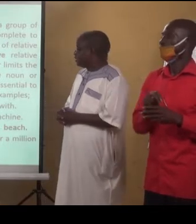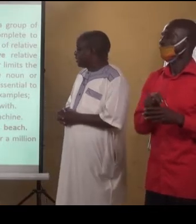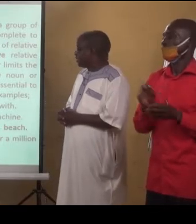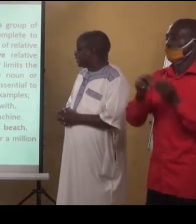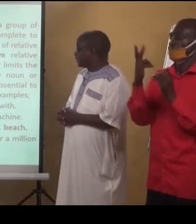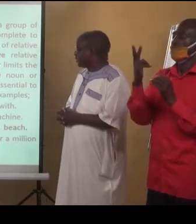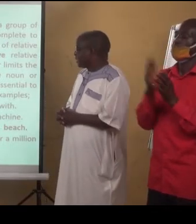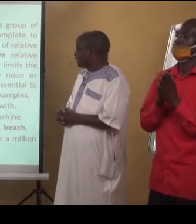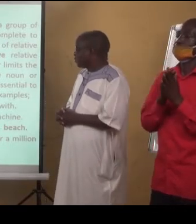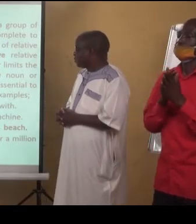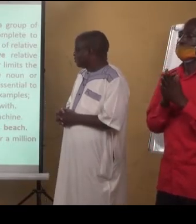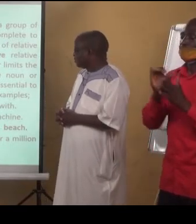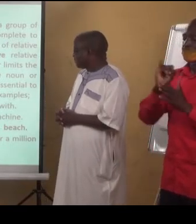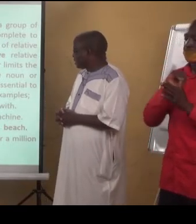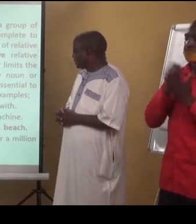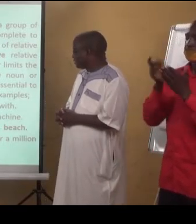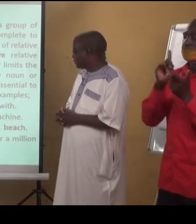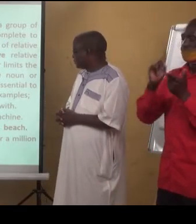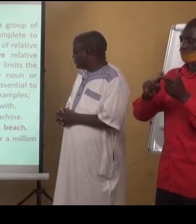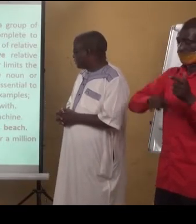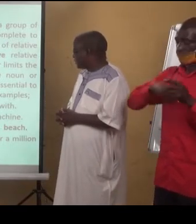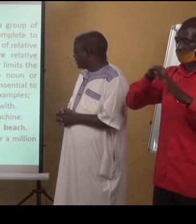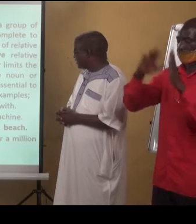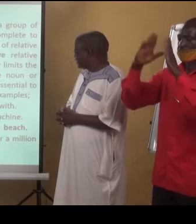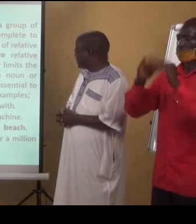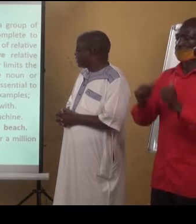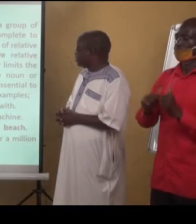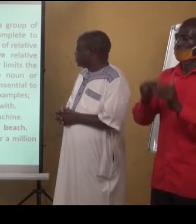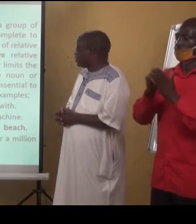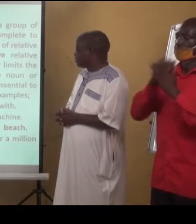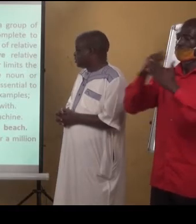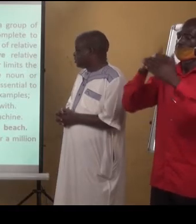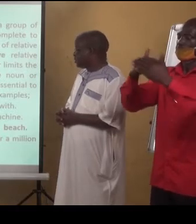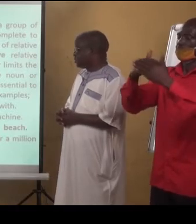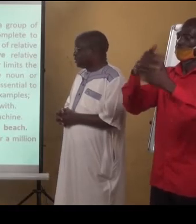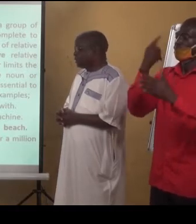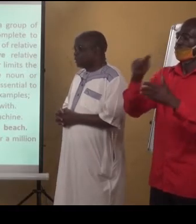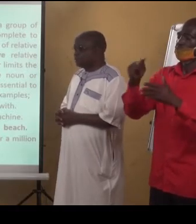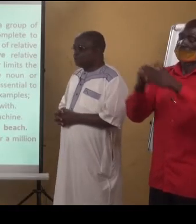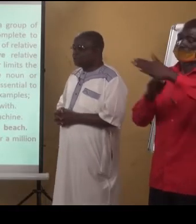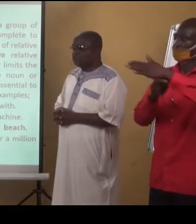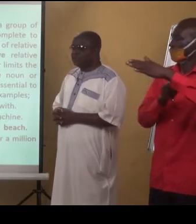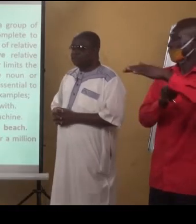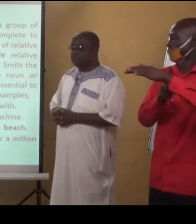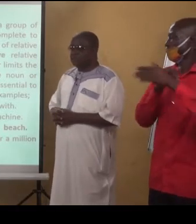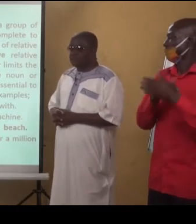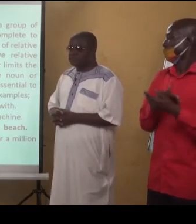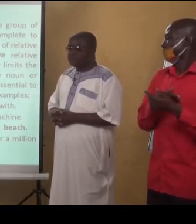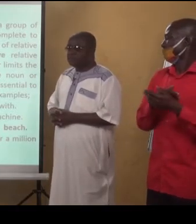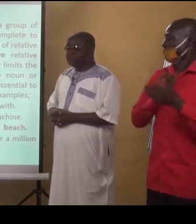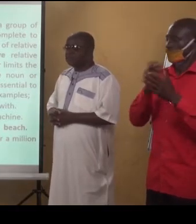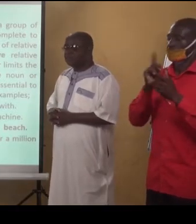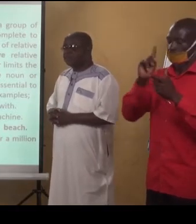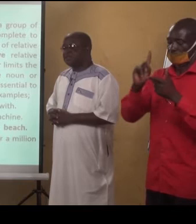Number three, I want to live in the house that is near the beach. I want to live in the